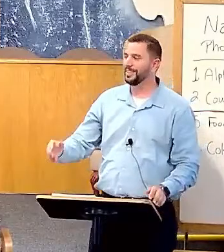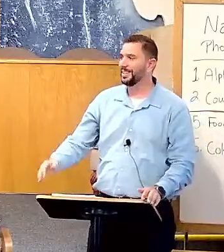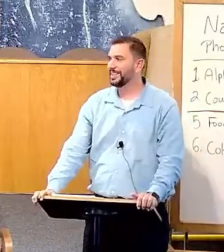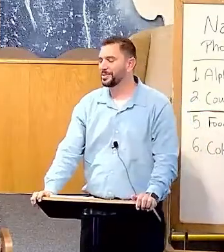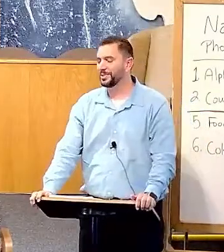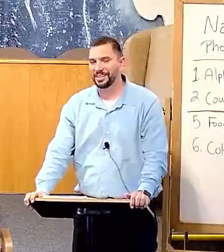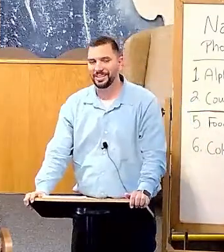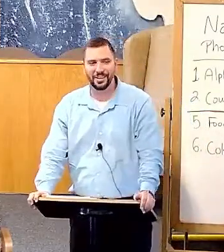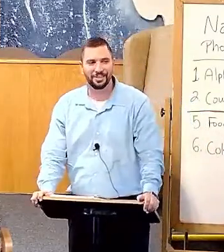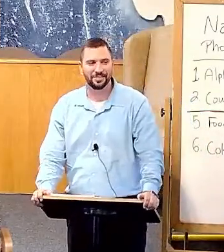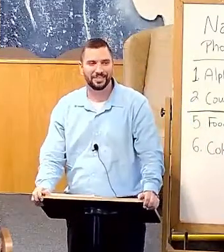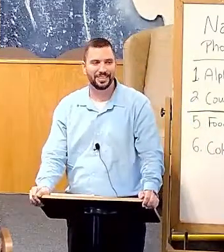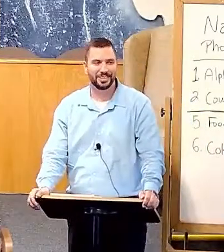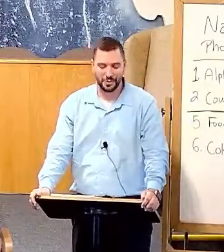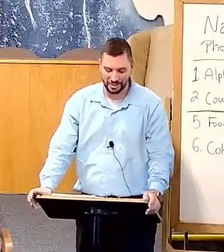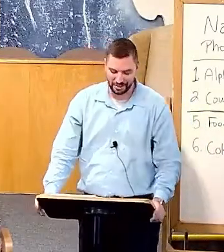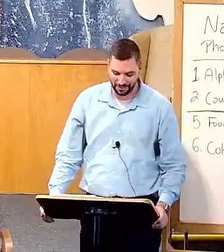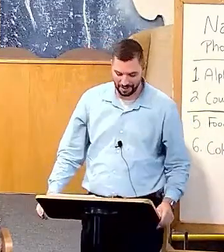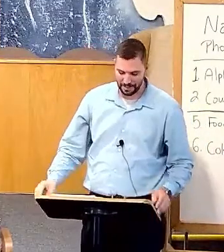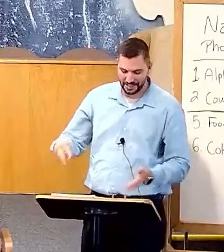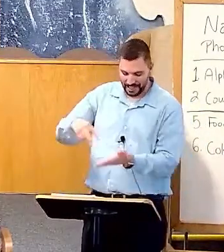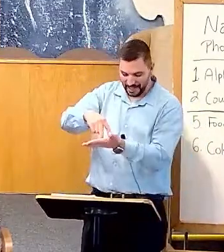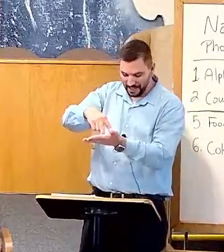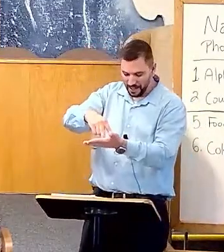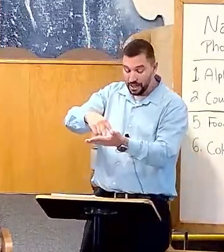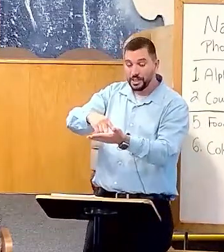that's what it's always just fun. But stand, to sit